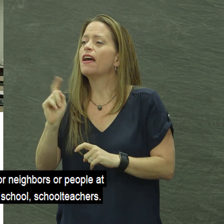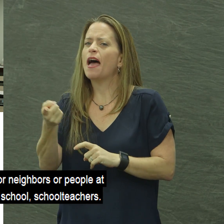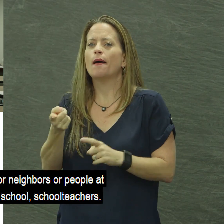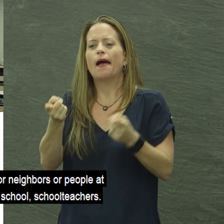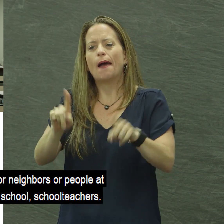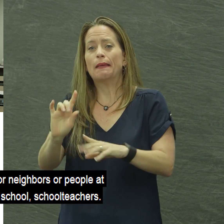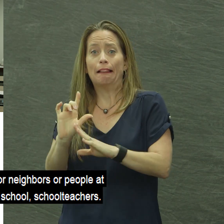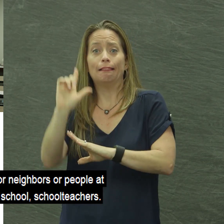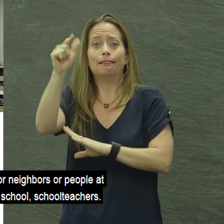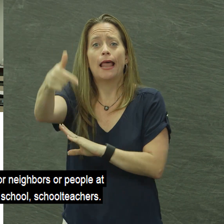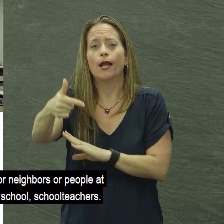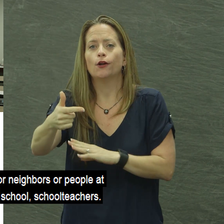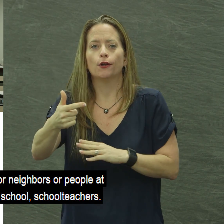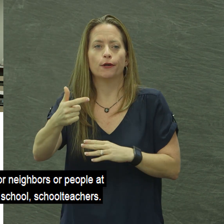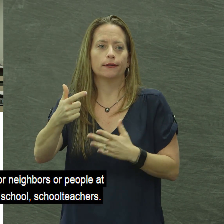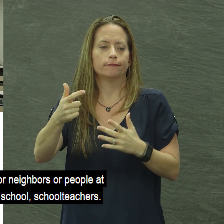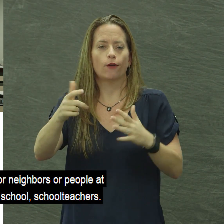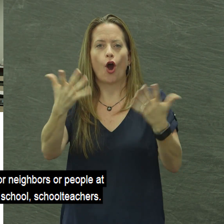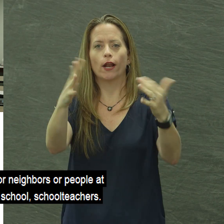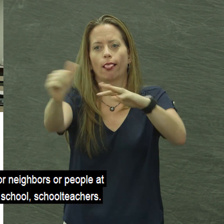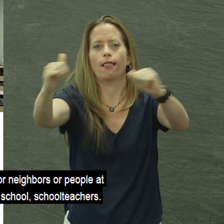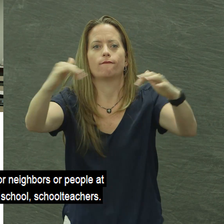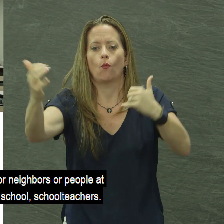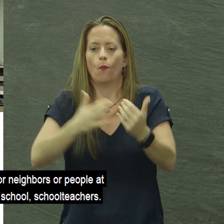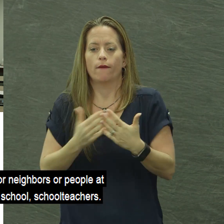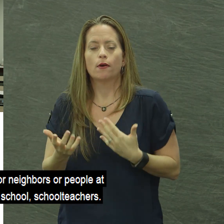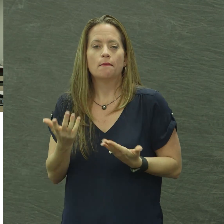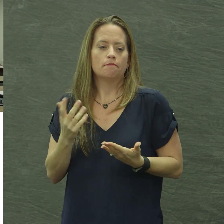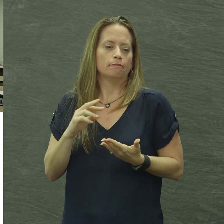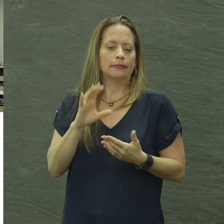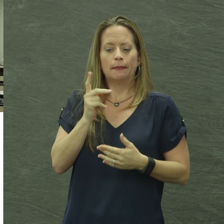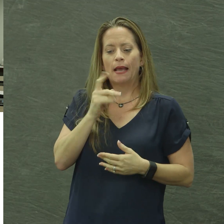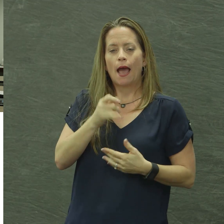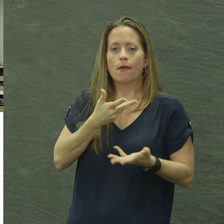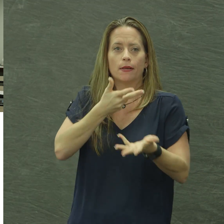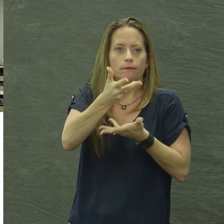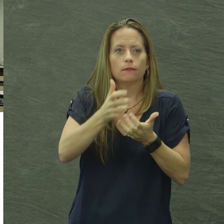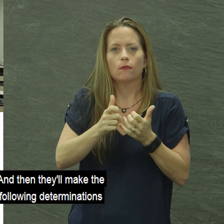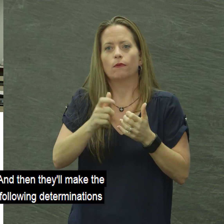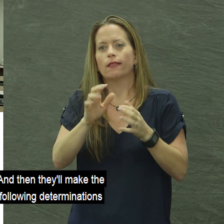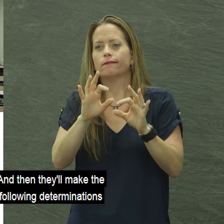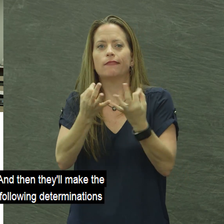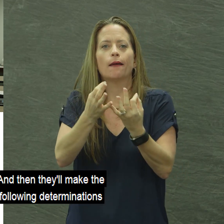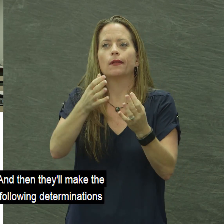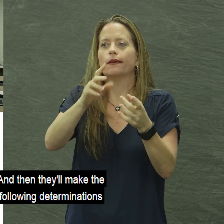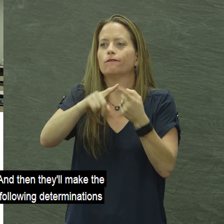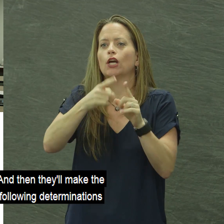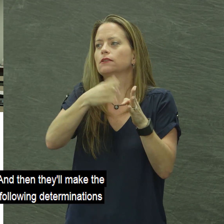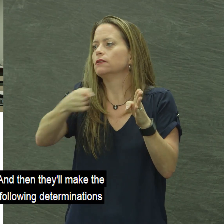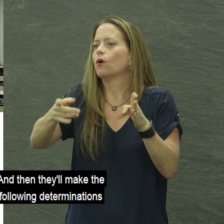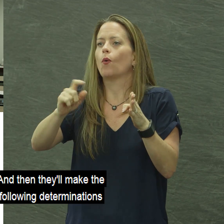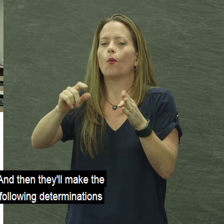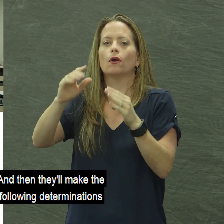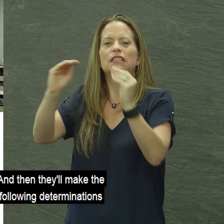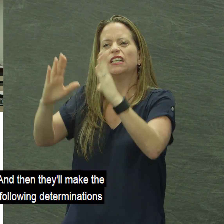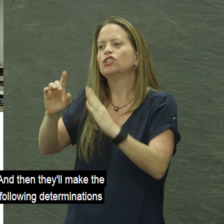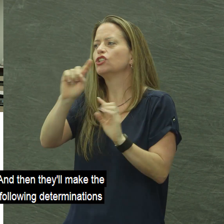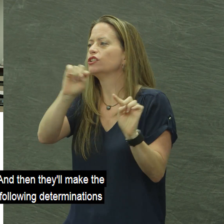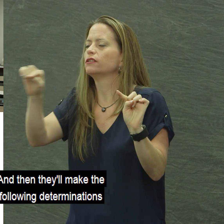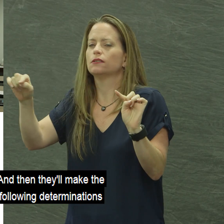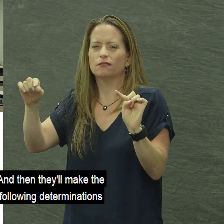or neighbors, or people at the school teachers, and then they'll make the